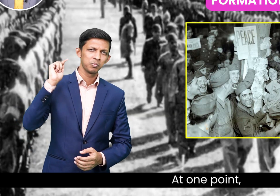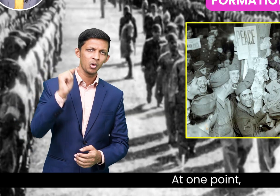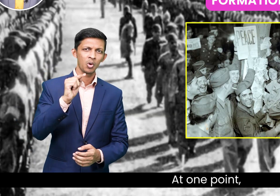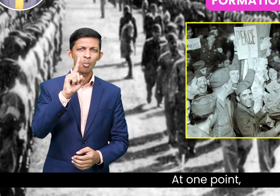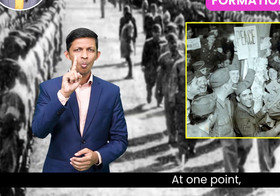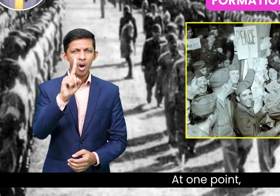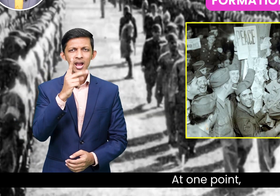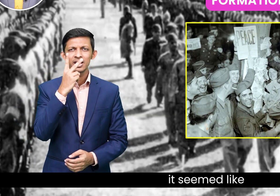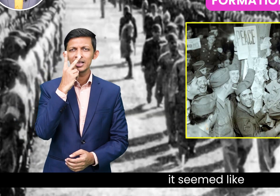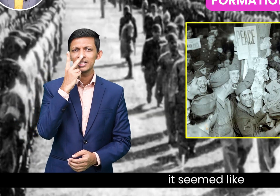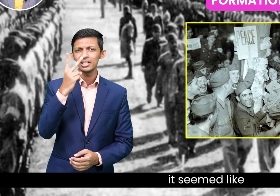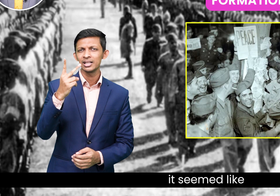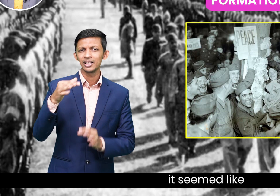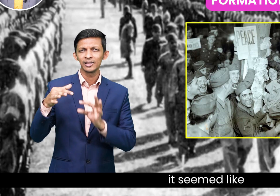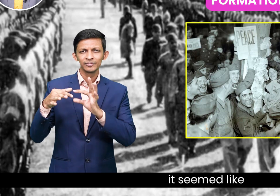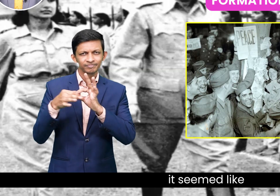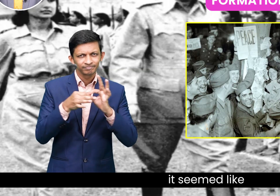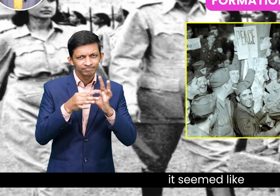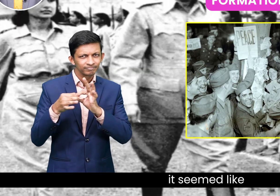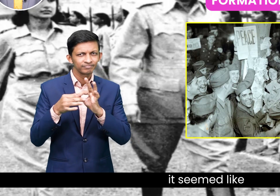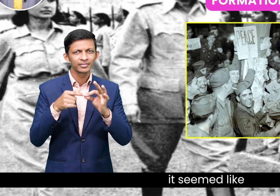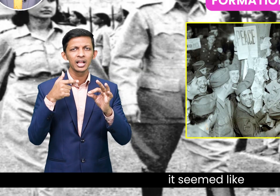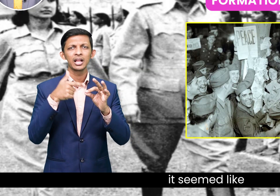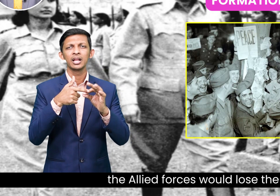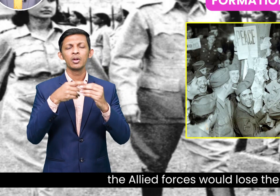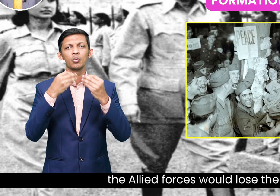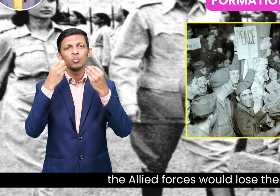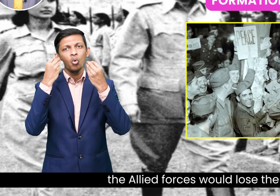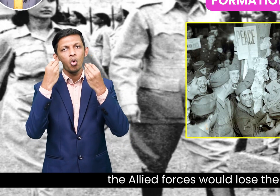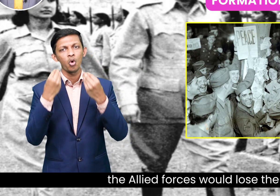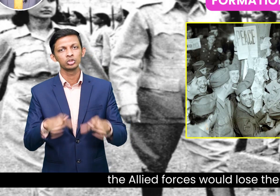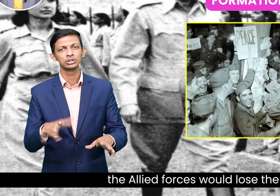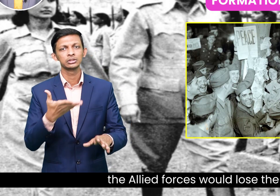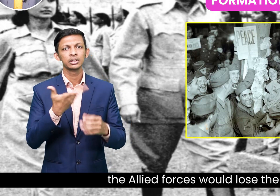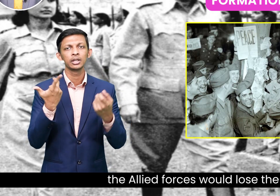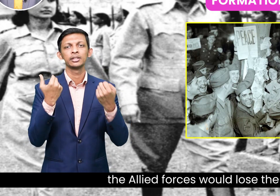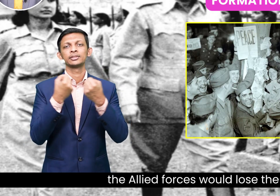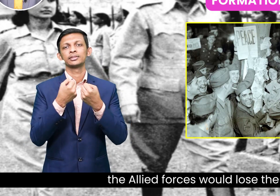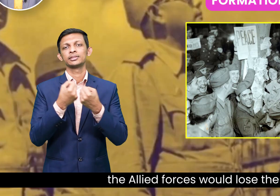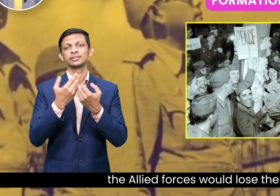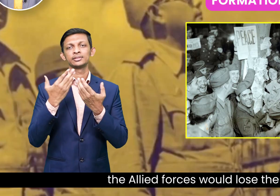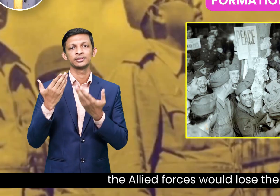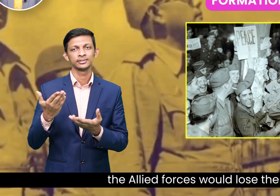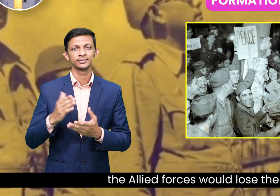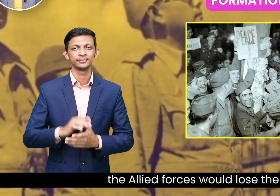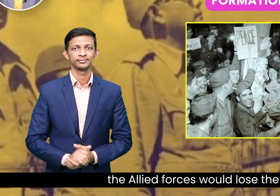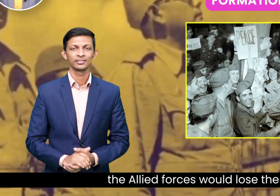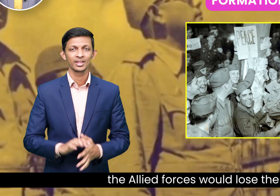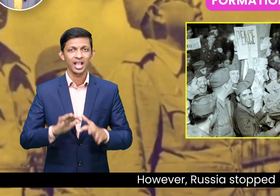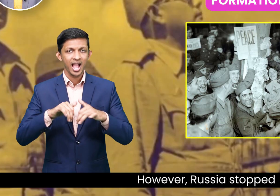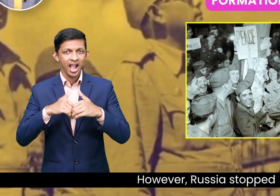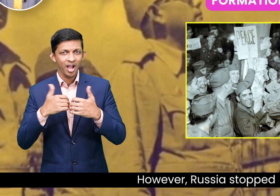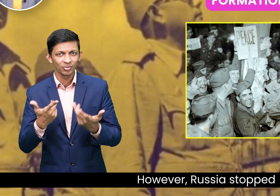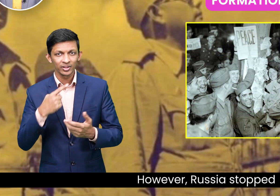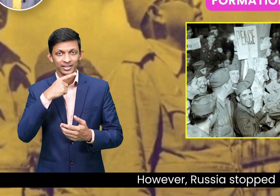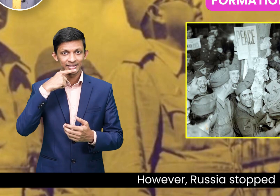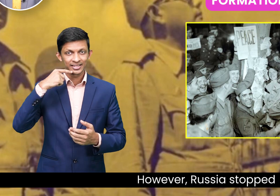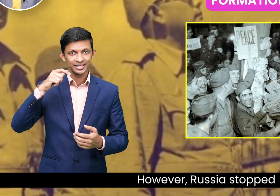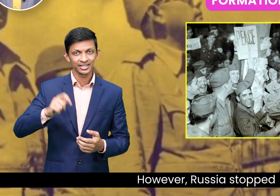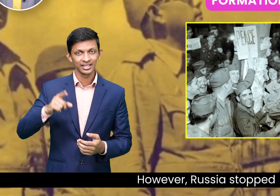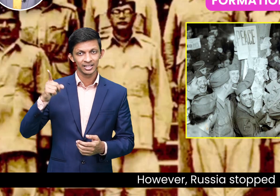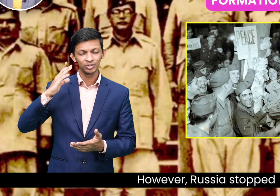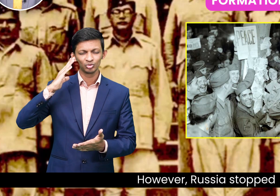At one point, it seemed like the Allied forces would lose the war.